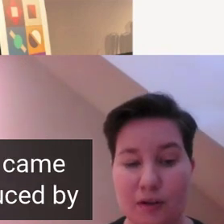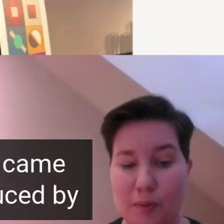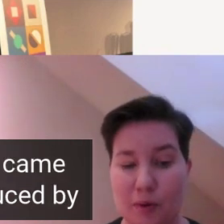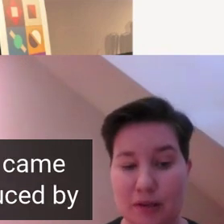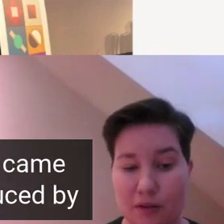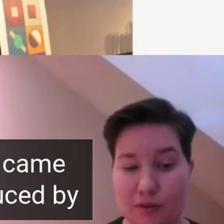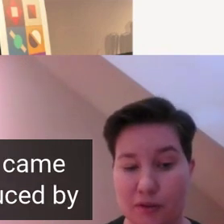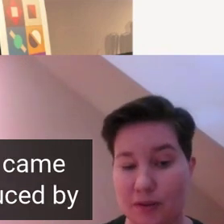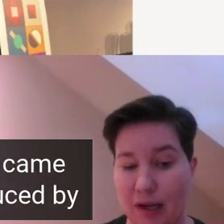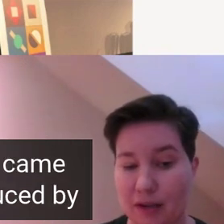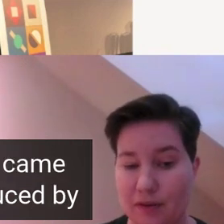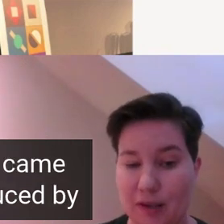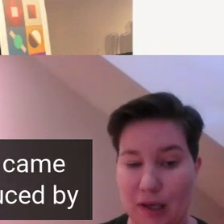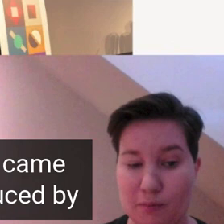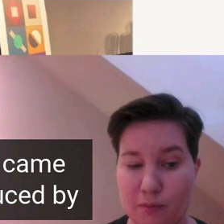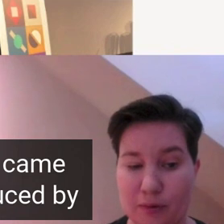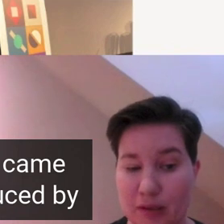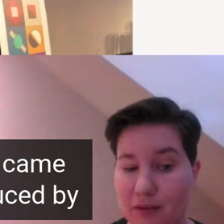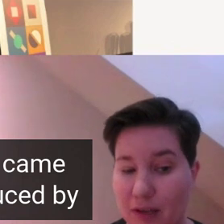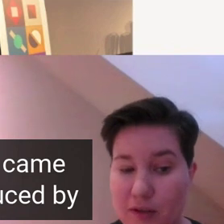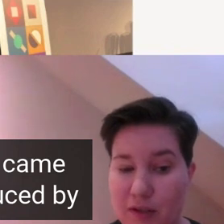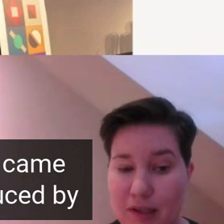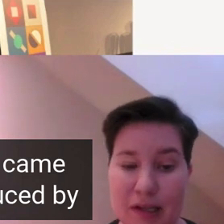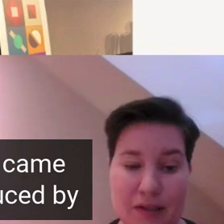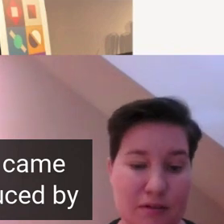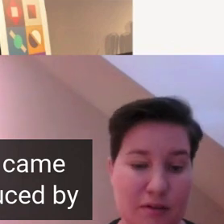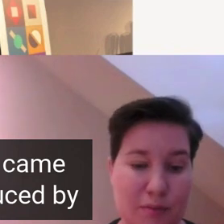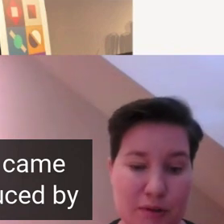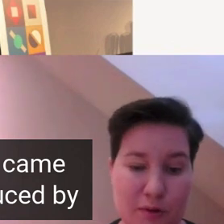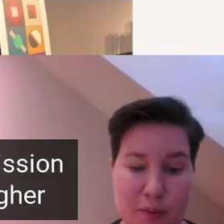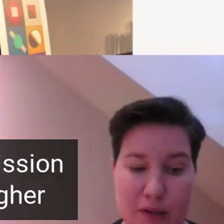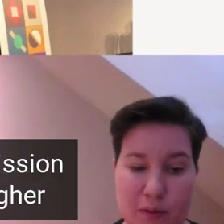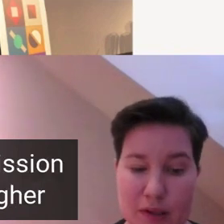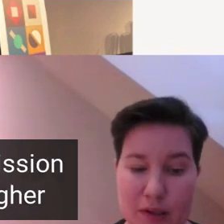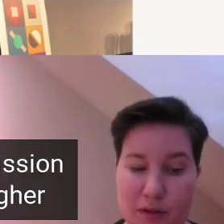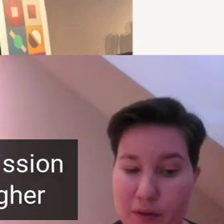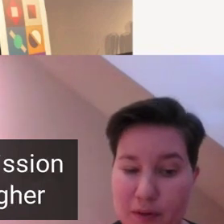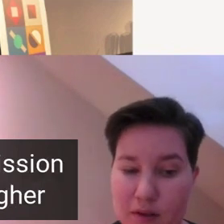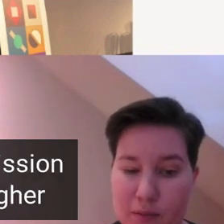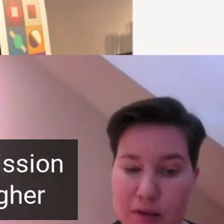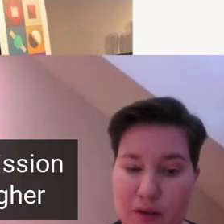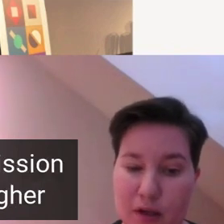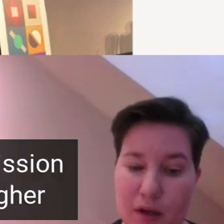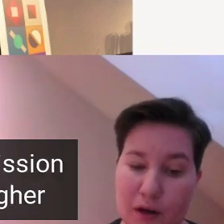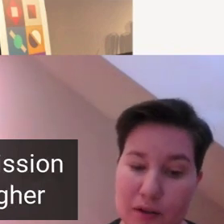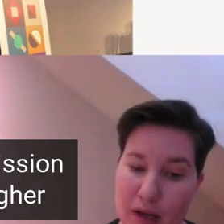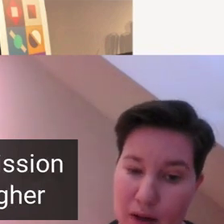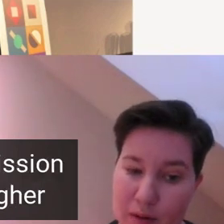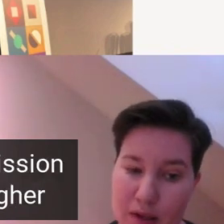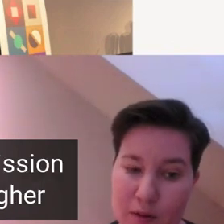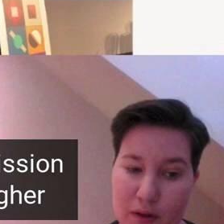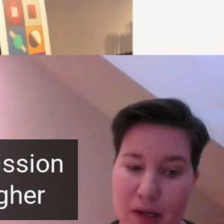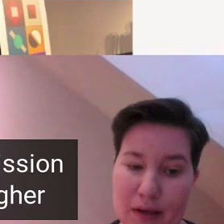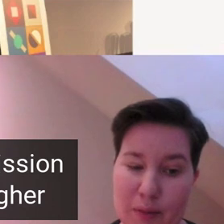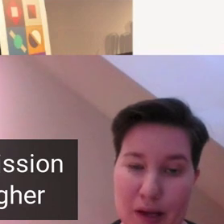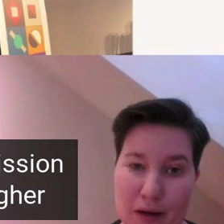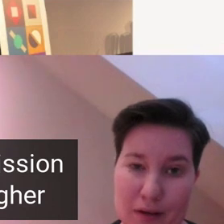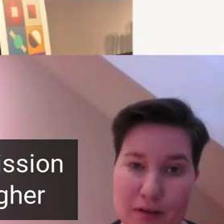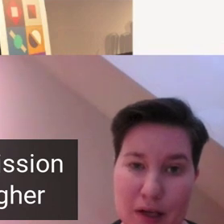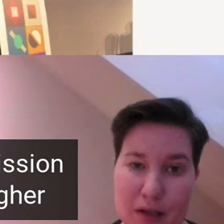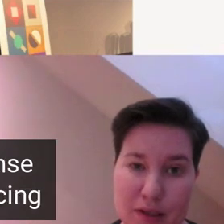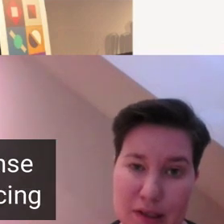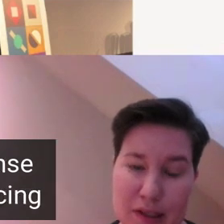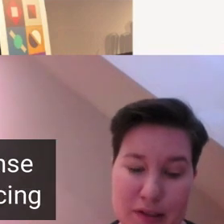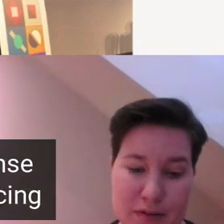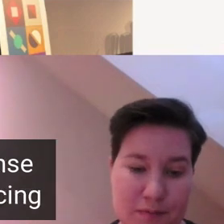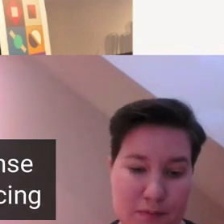A turning point in our student activism came when we discovered the guidance produced by the Equality and Human Rights Commission on how the Equality Act applies